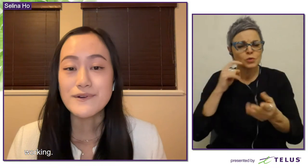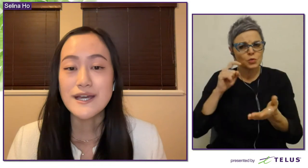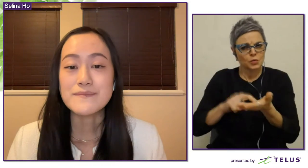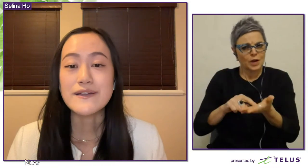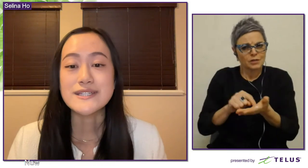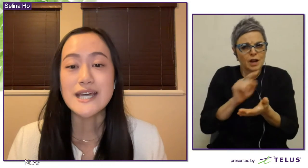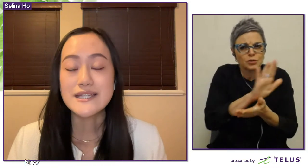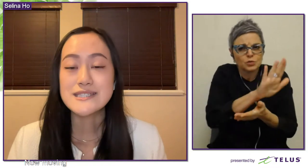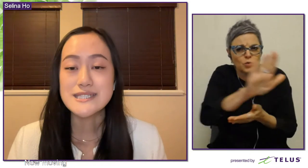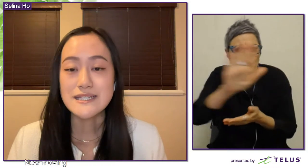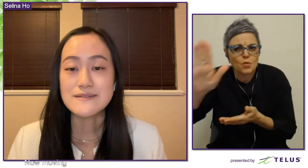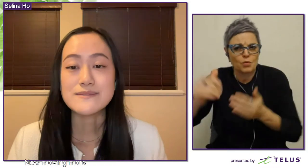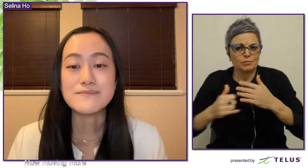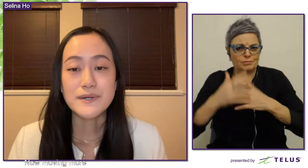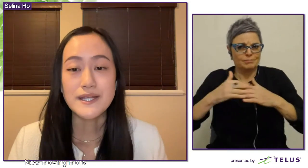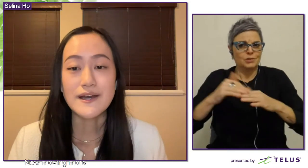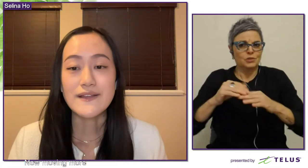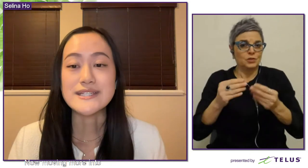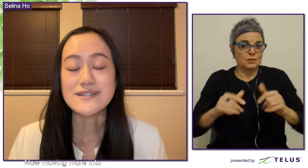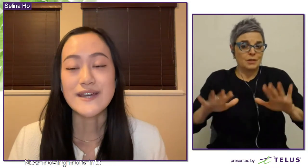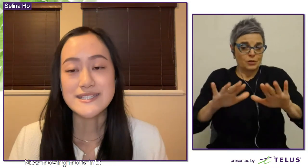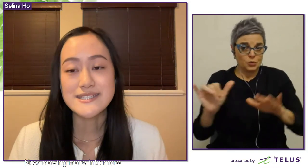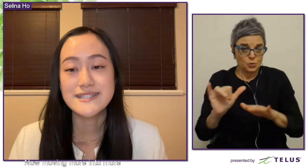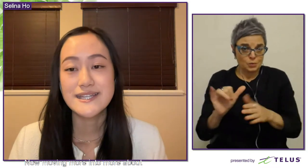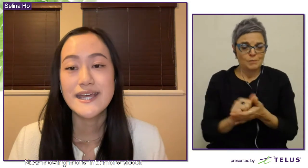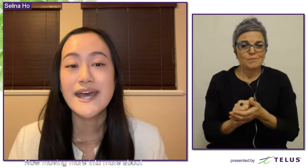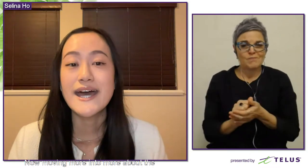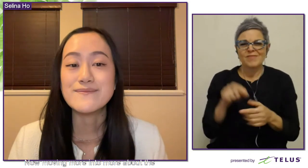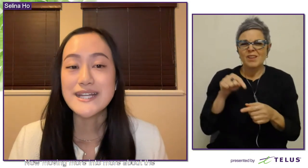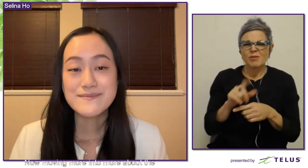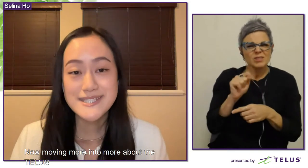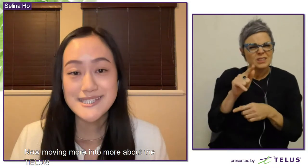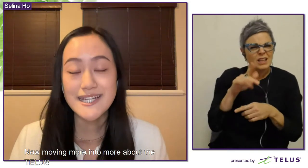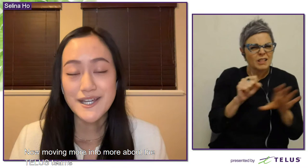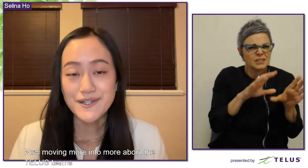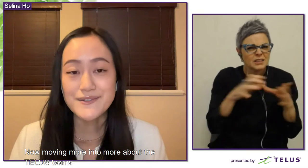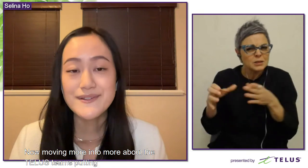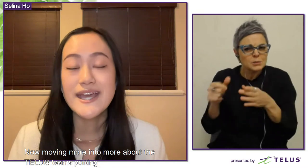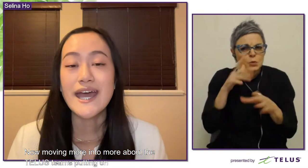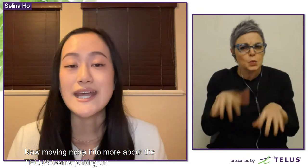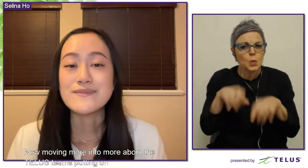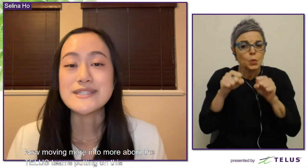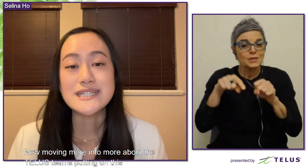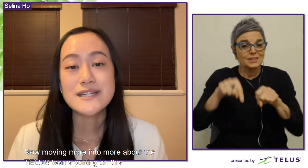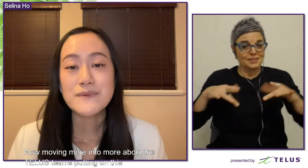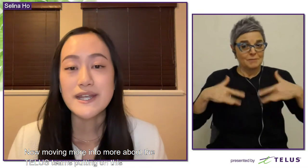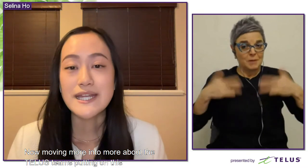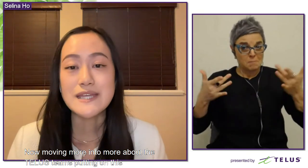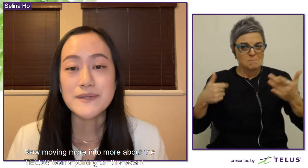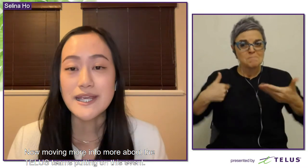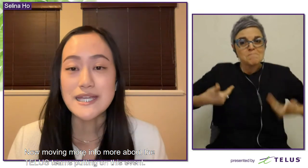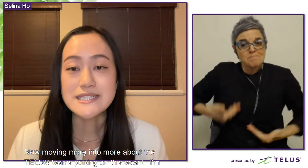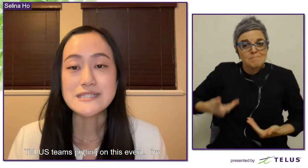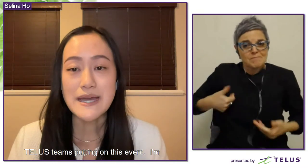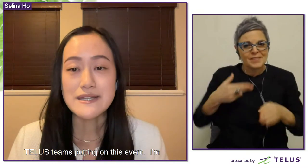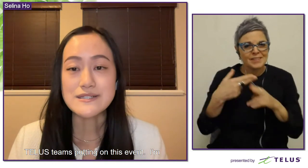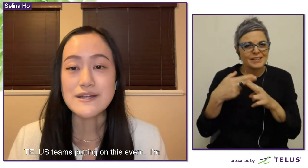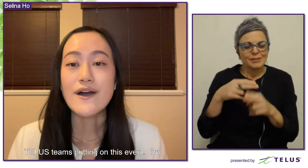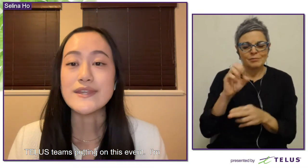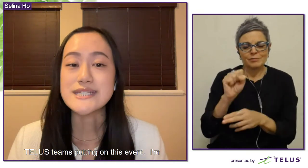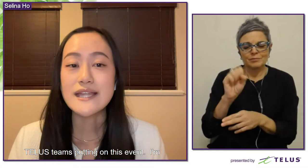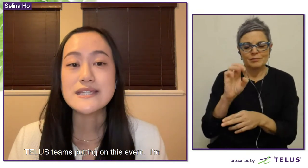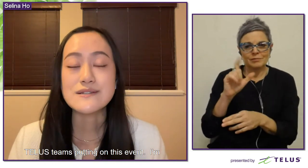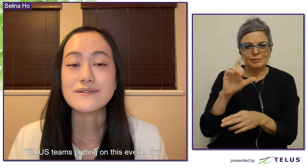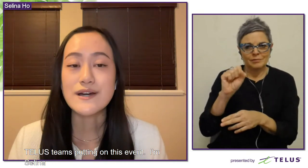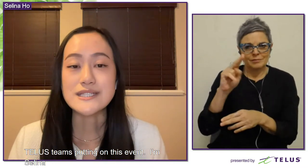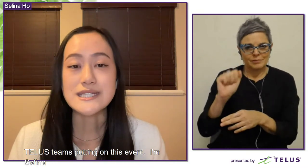a bit more about the TELUS teams putting on this event. My name is Selena Ho, and I'm the Senior Marketing Communications Manager